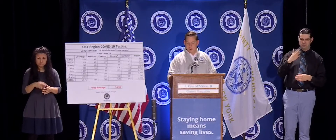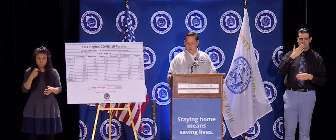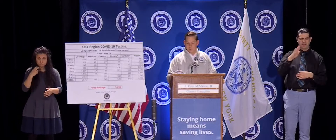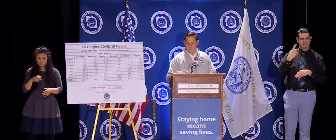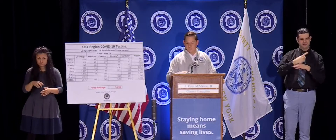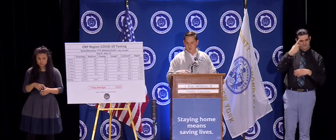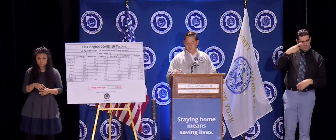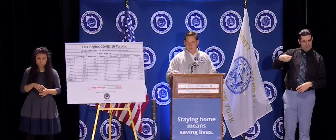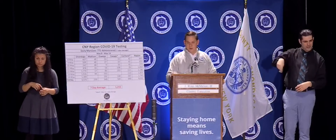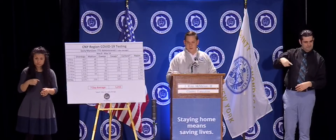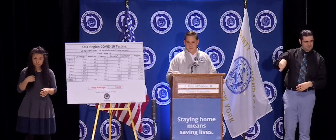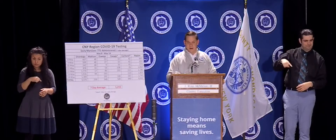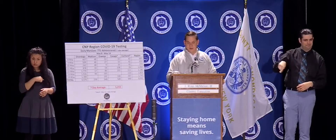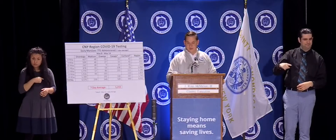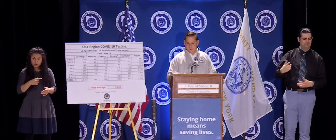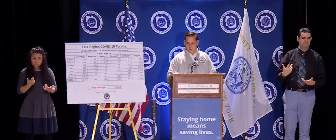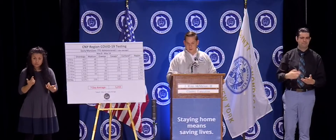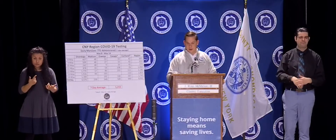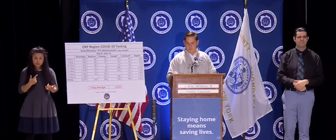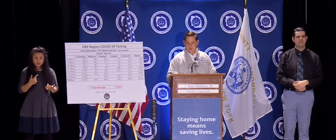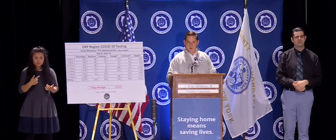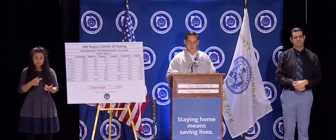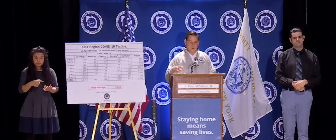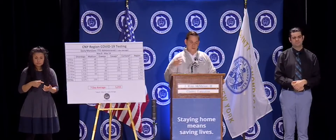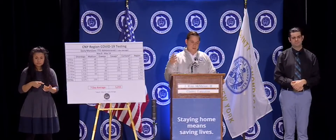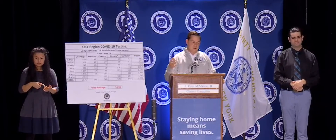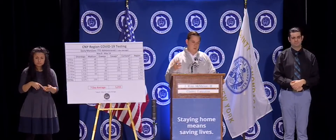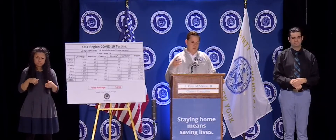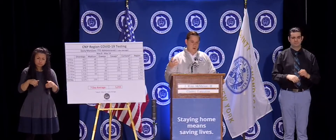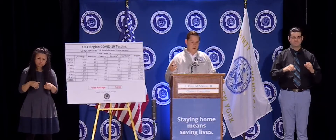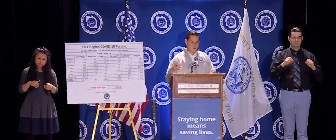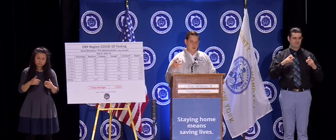that's part of the balance that we have to do when